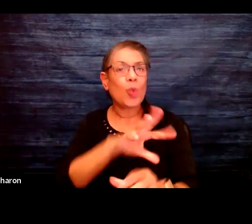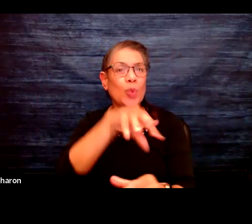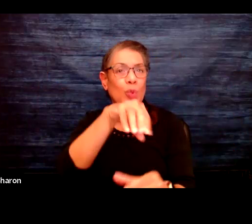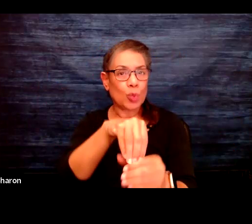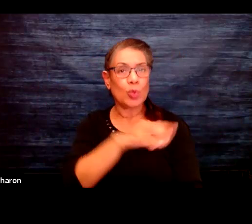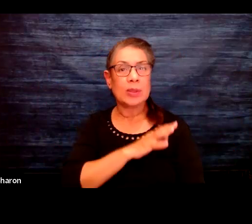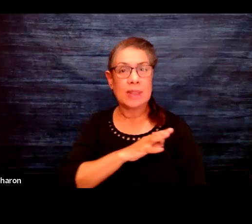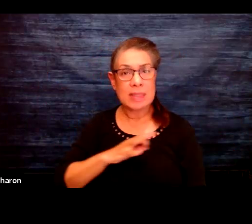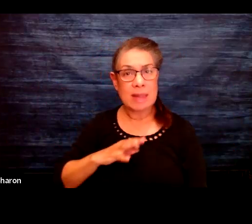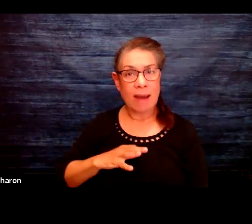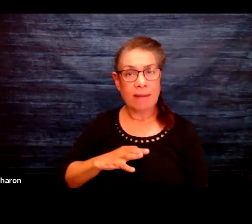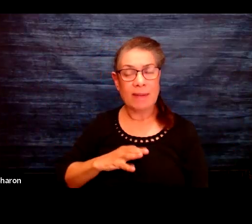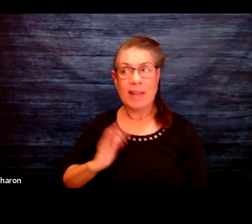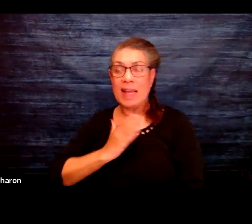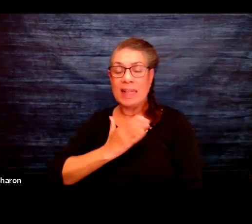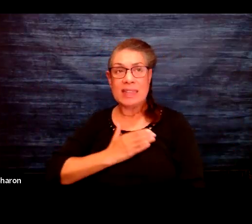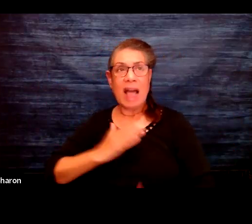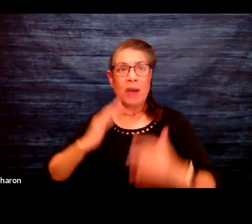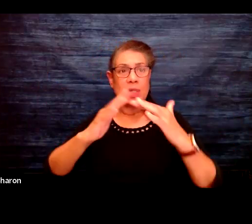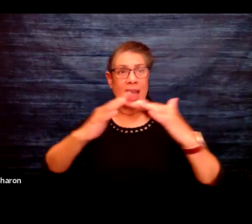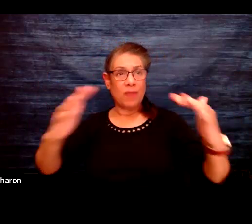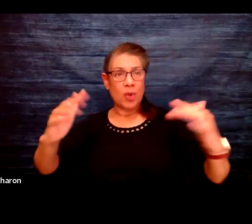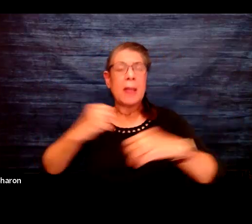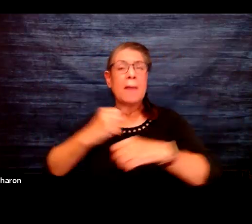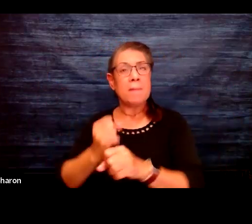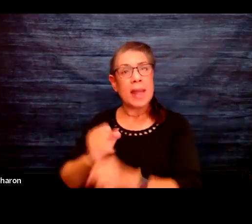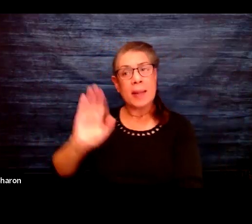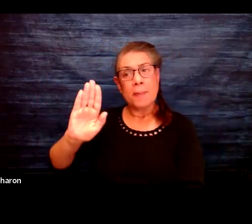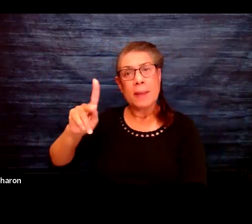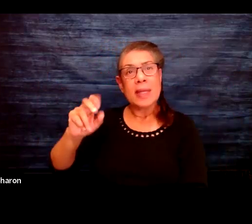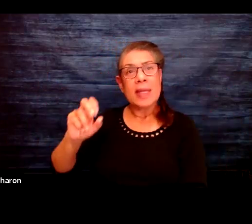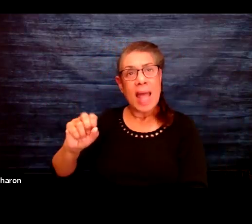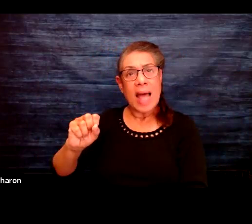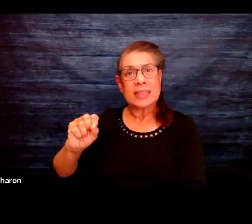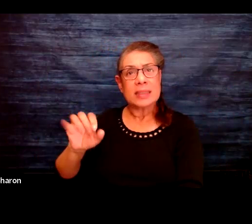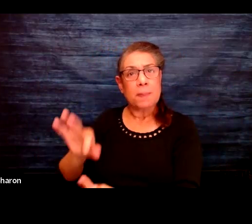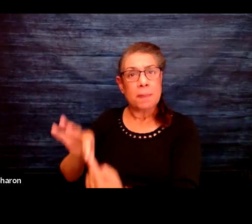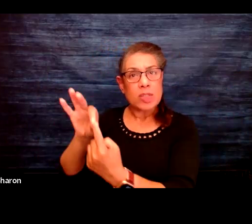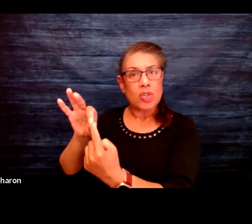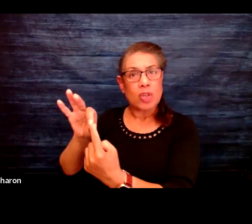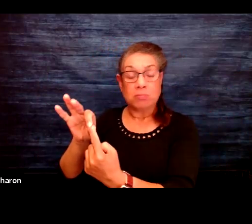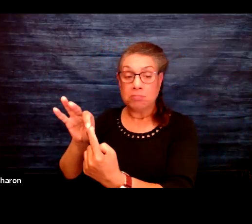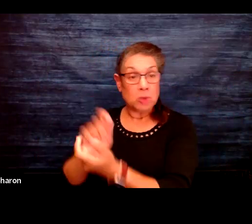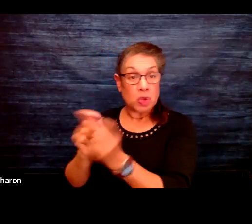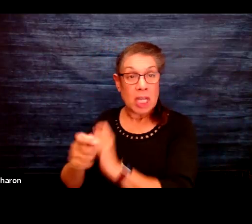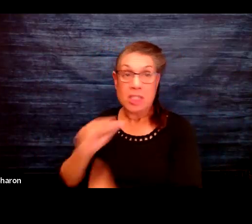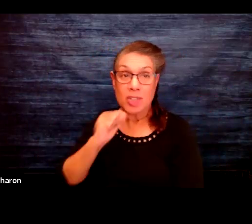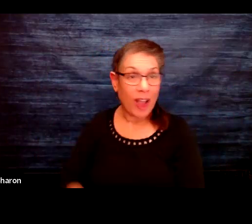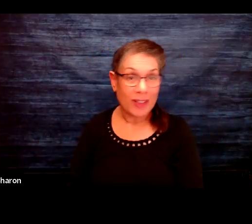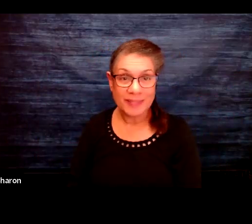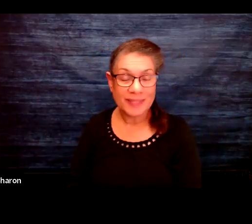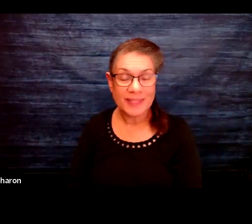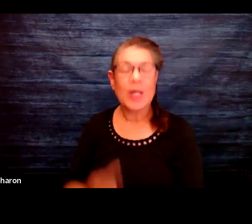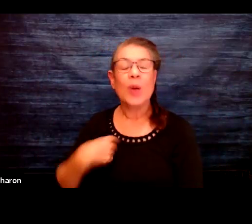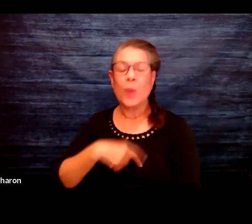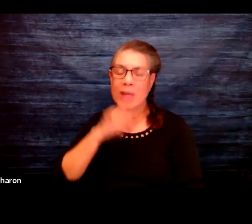is our diversity and differences that make Boston Public Schools so special. This has not changed. We are